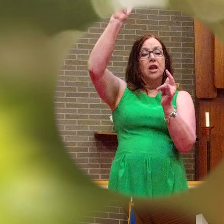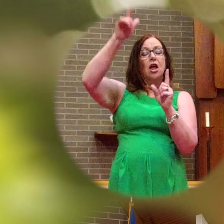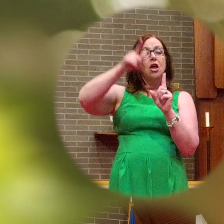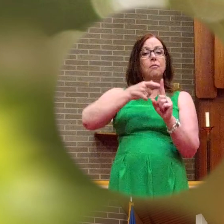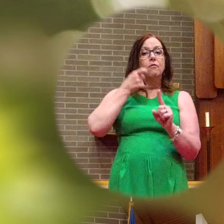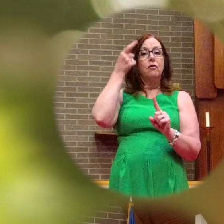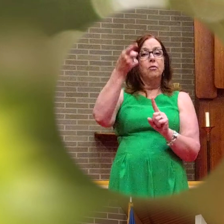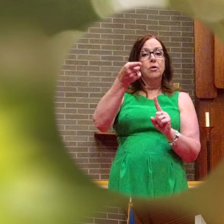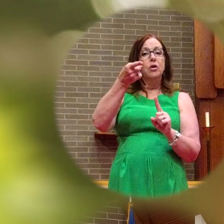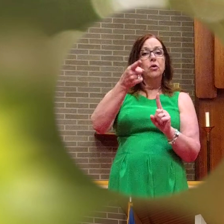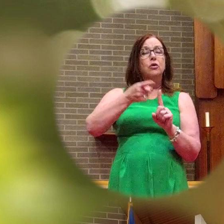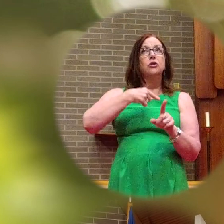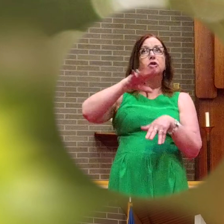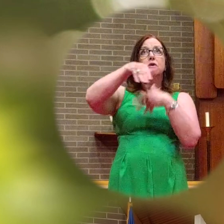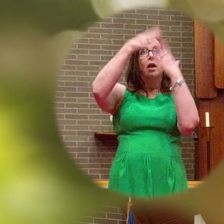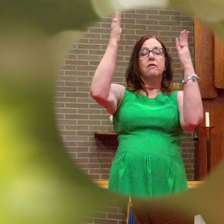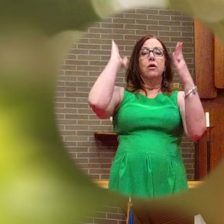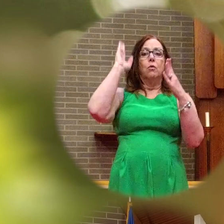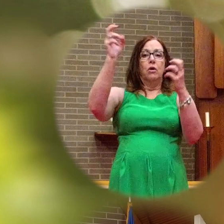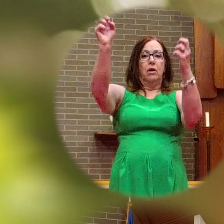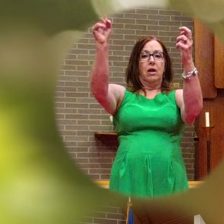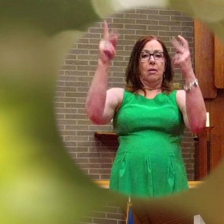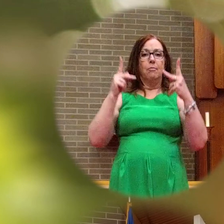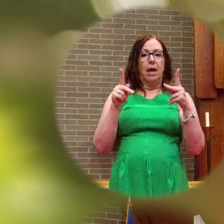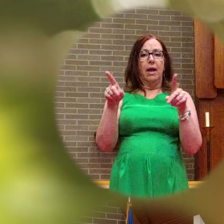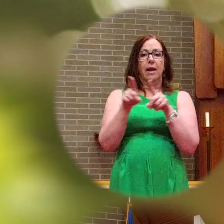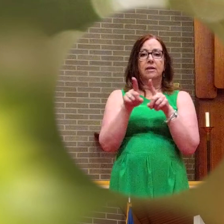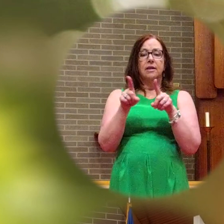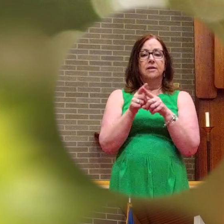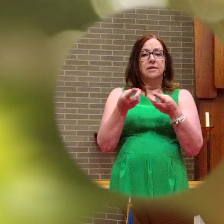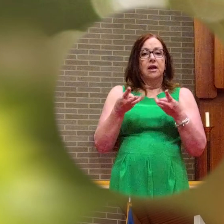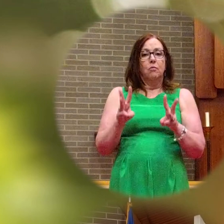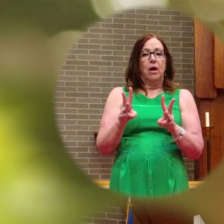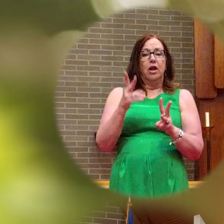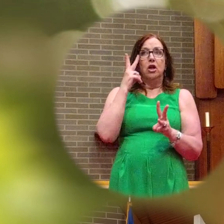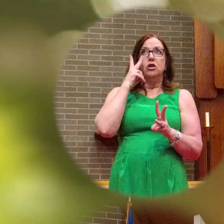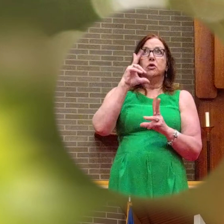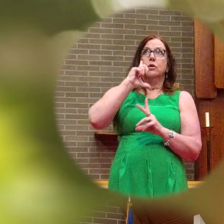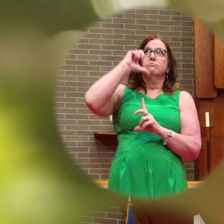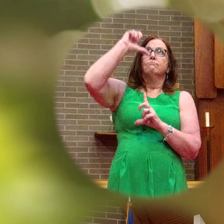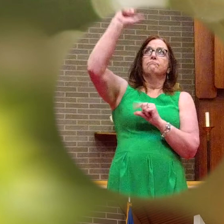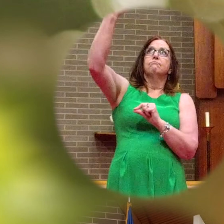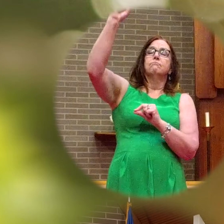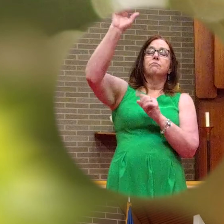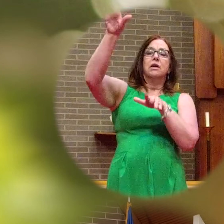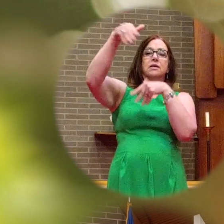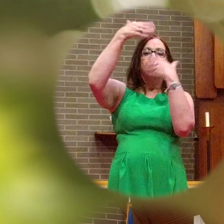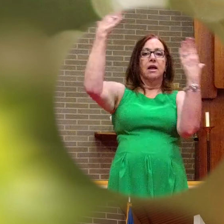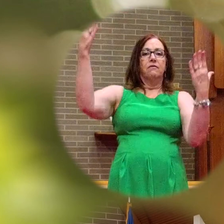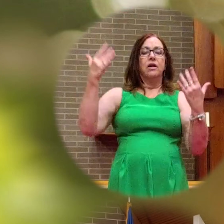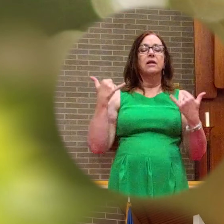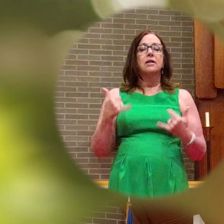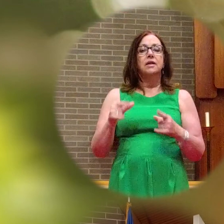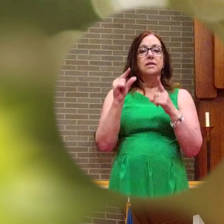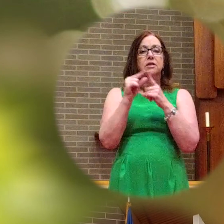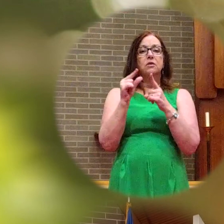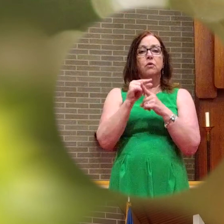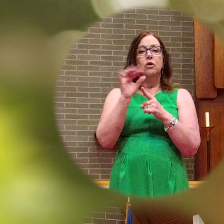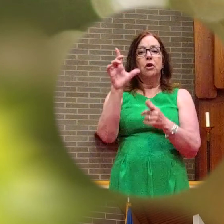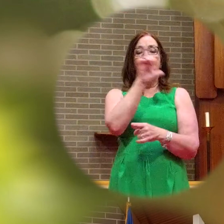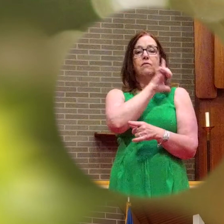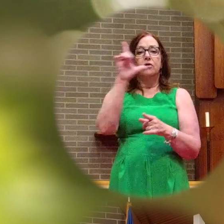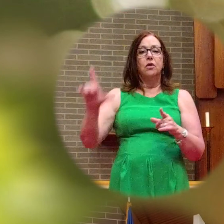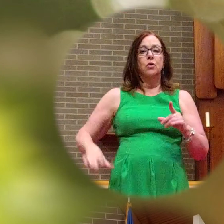up from you into heaven, will come in the same way as you saw him go into heaven." This is the word of the